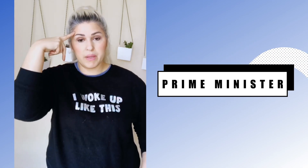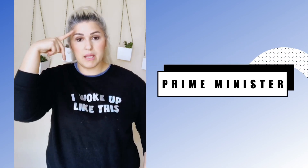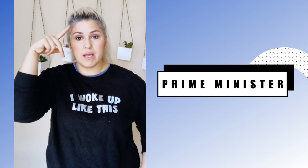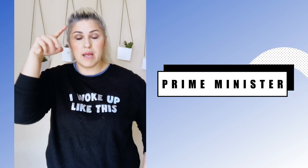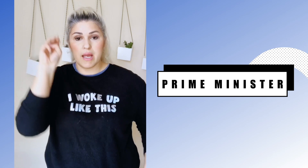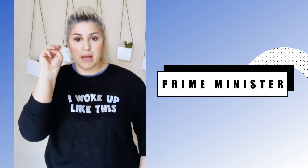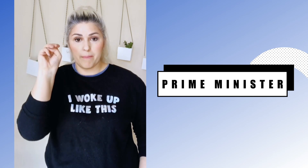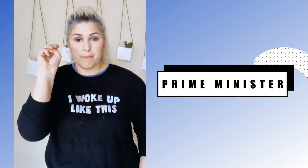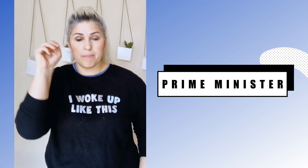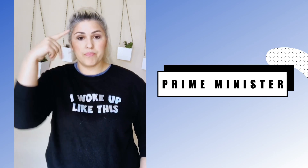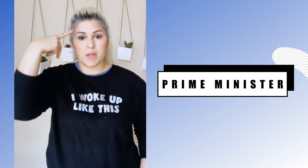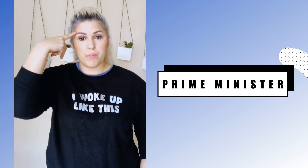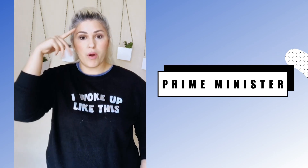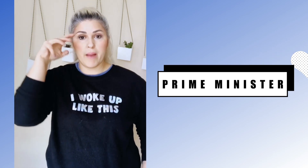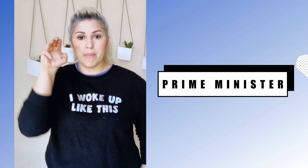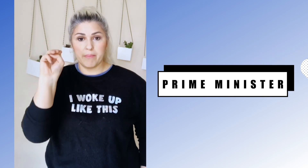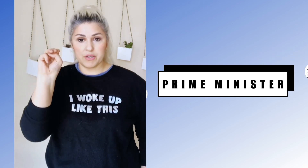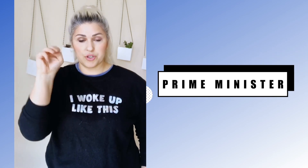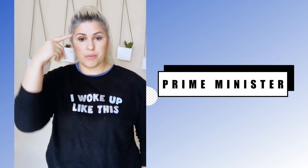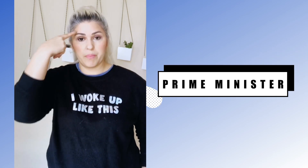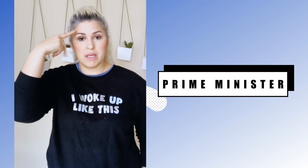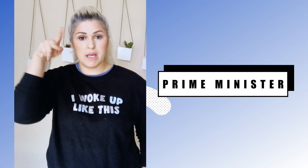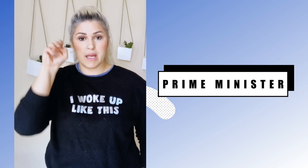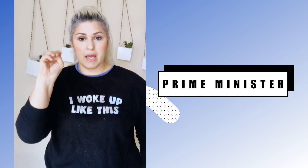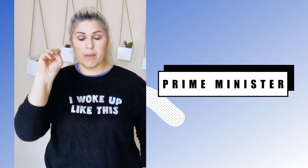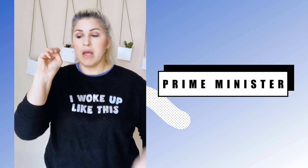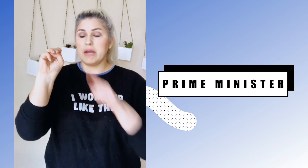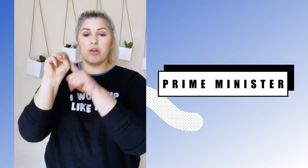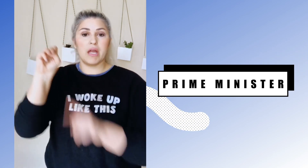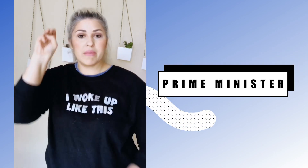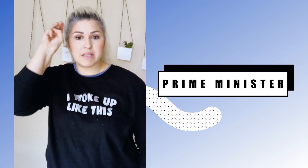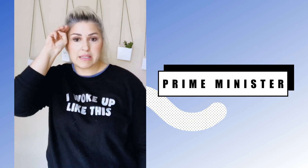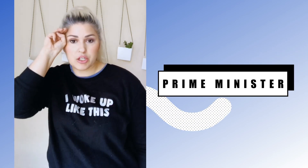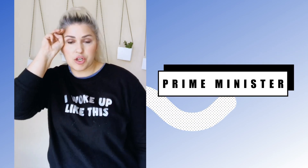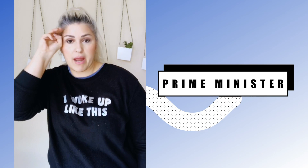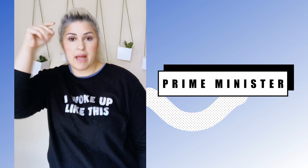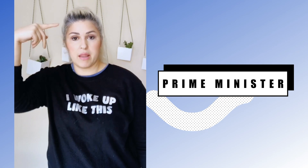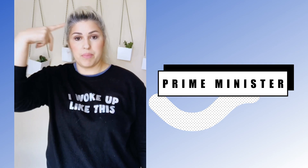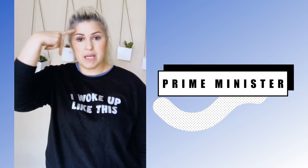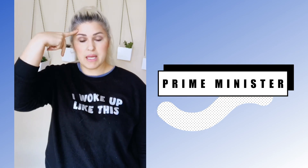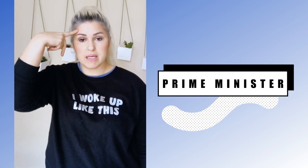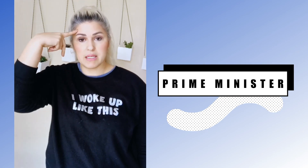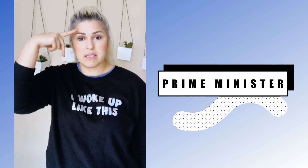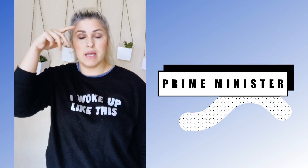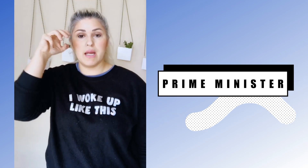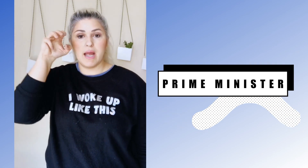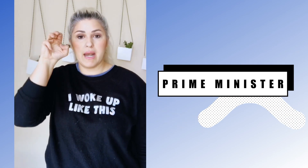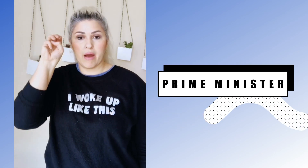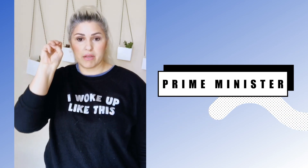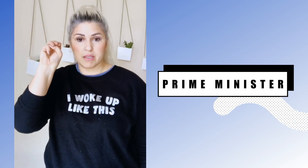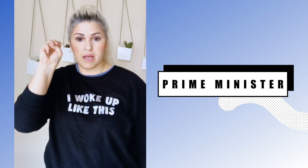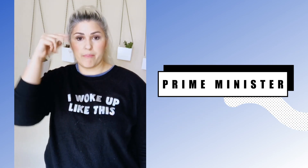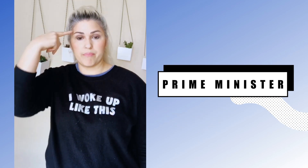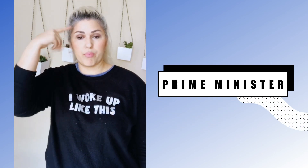here, PM. Prime Minister, PM. Now your M is not touching your head, the P is,